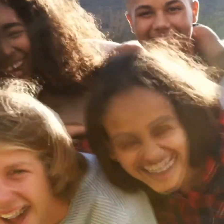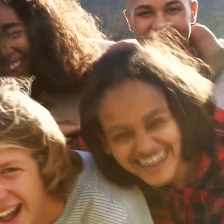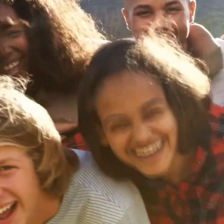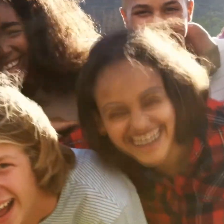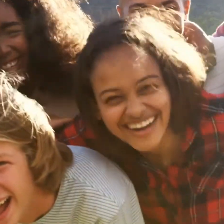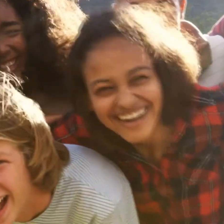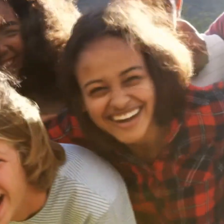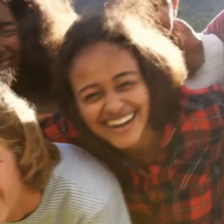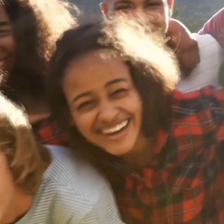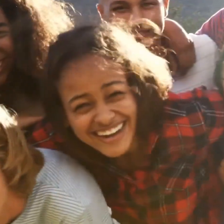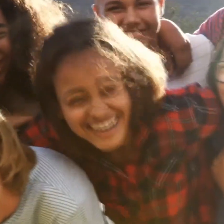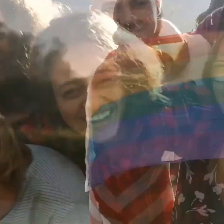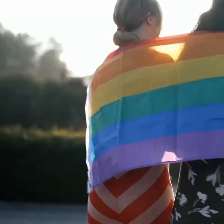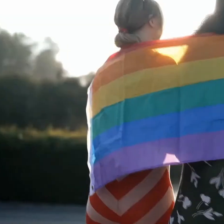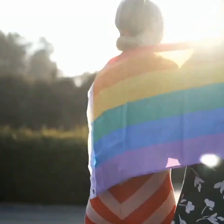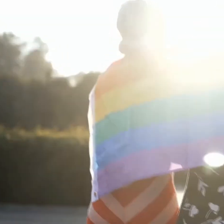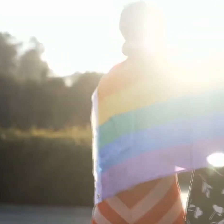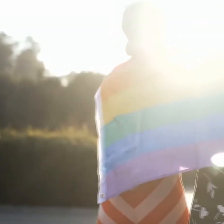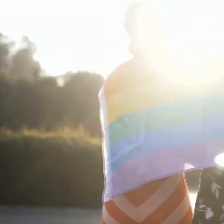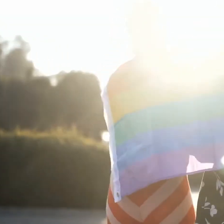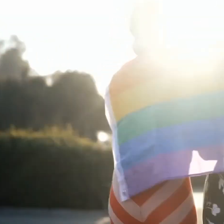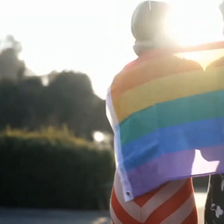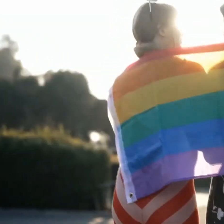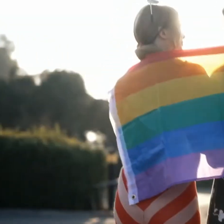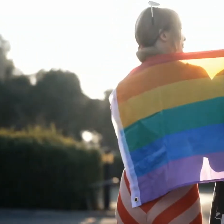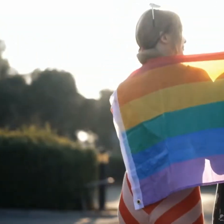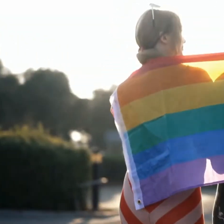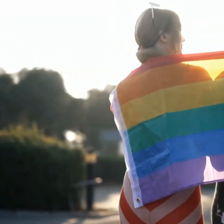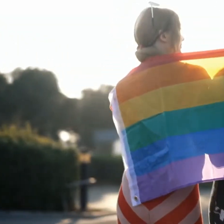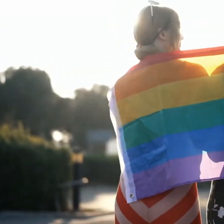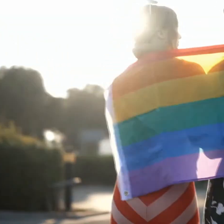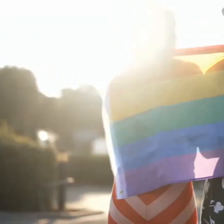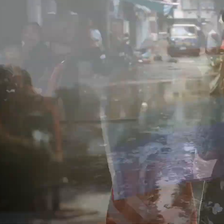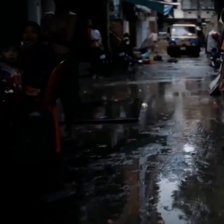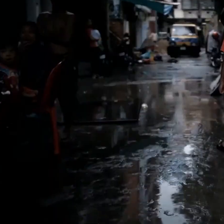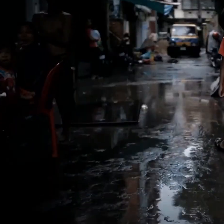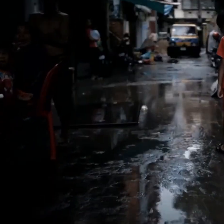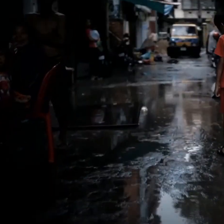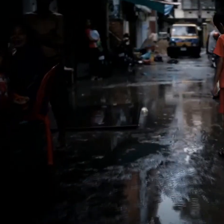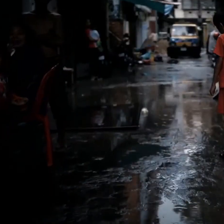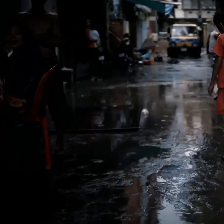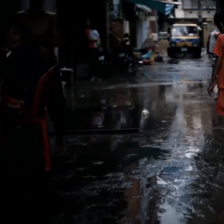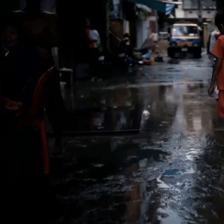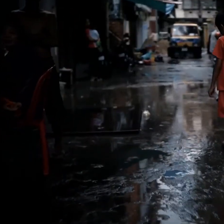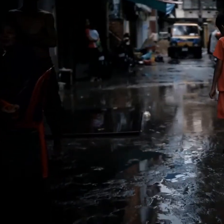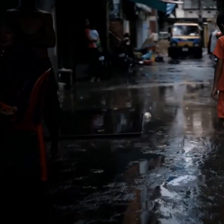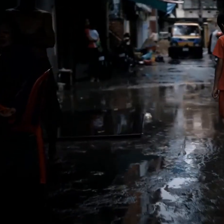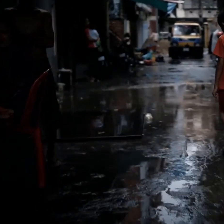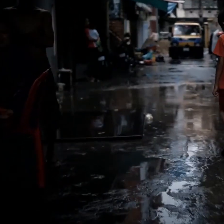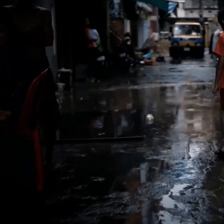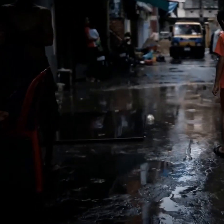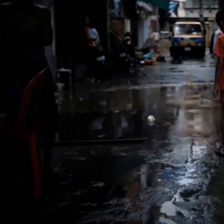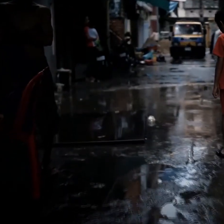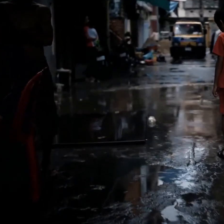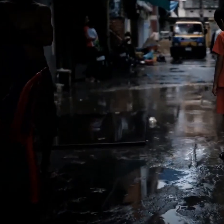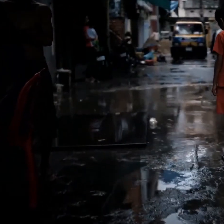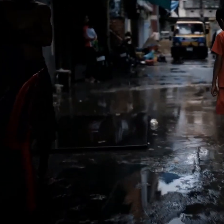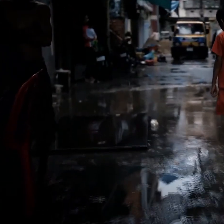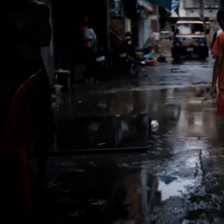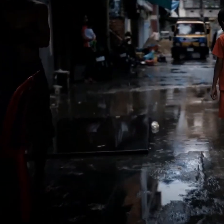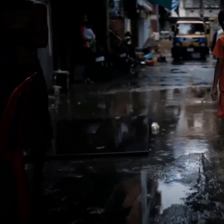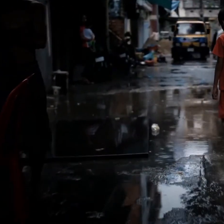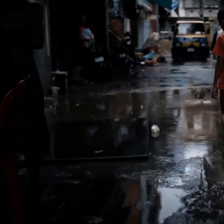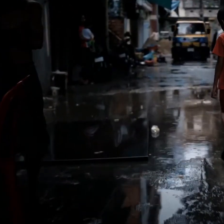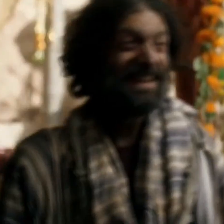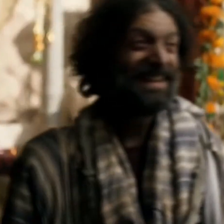racism, homophobia, and sexism through inclusion and affirmation, and bringing freedom to those trapped in modern-day